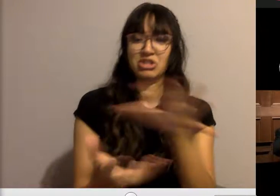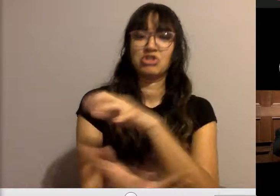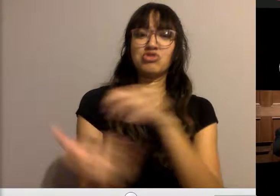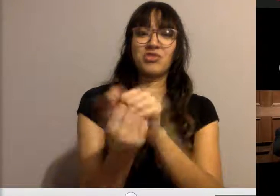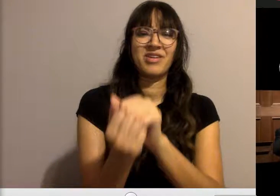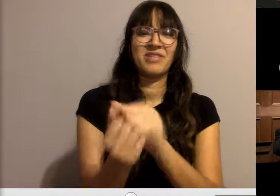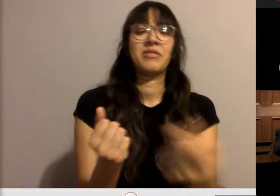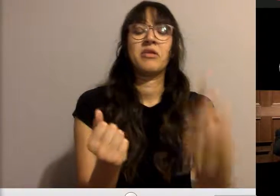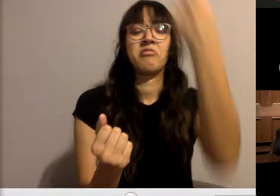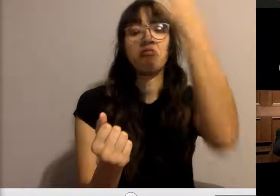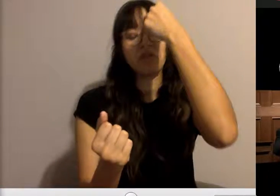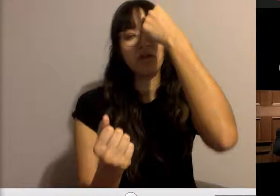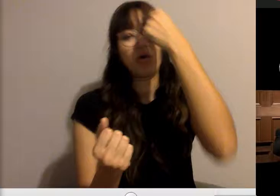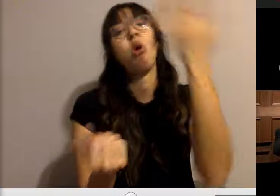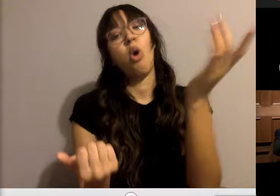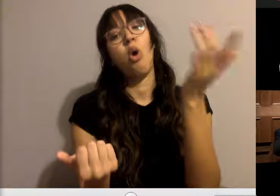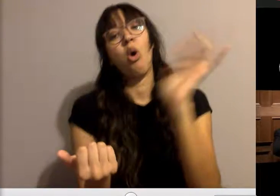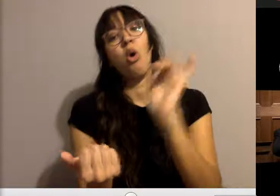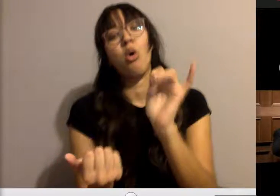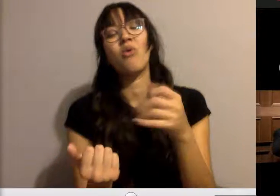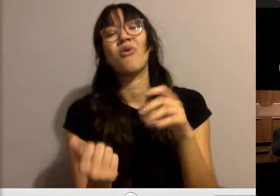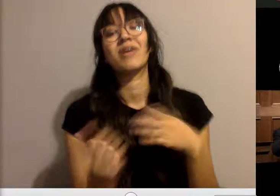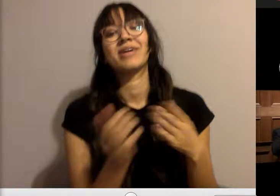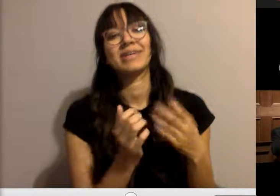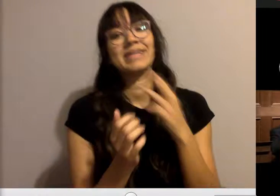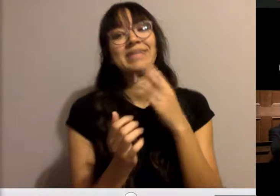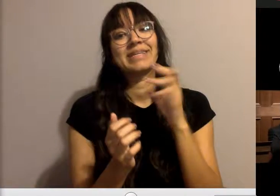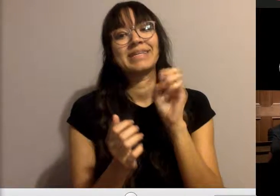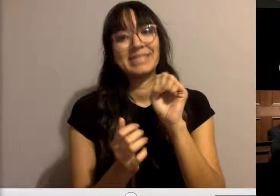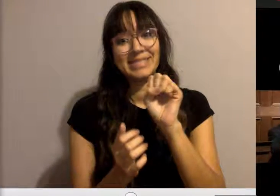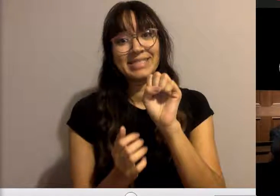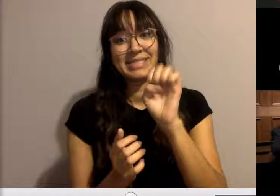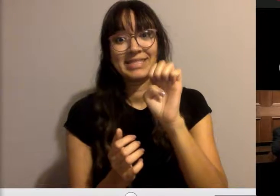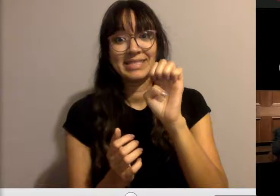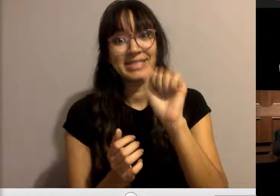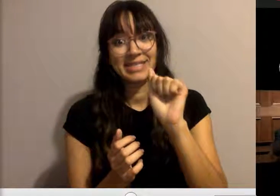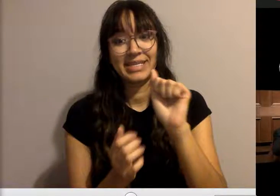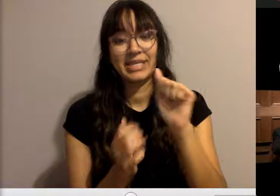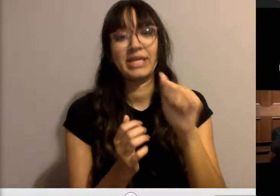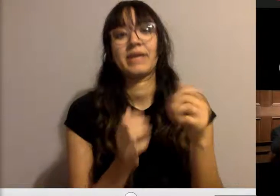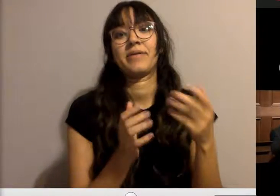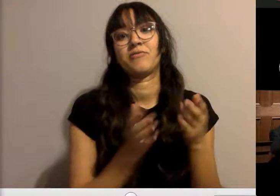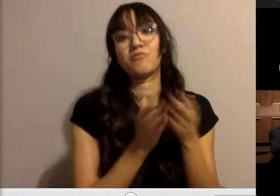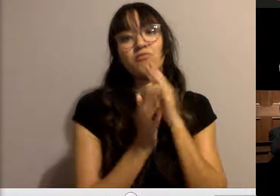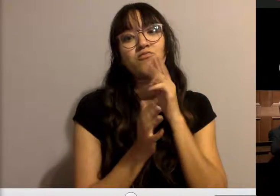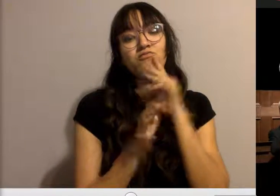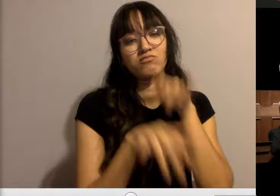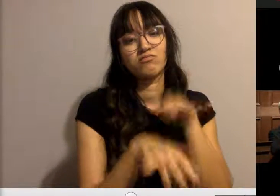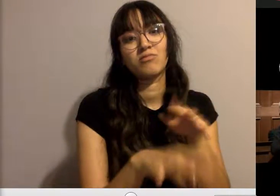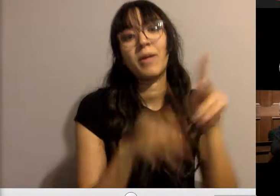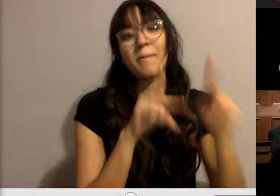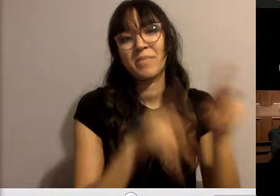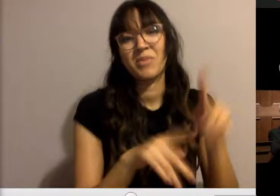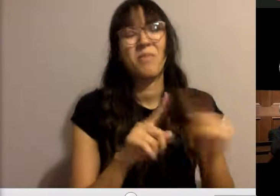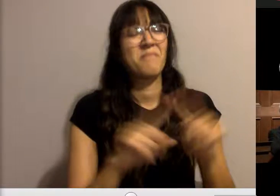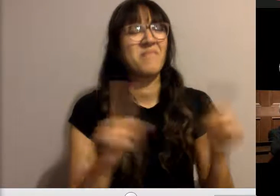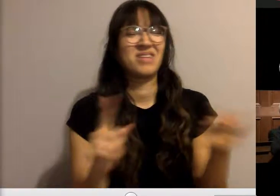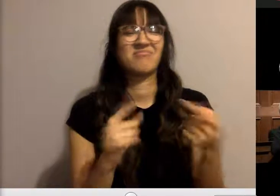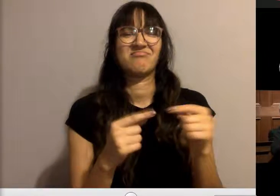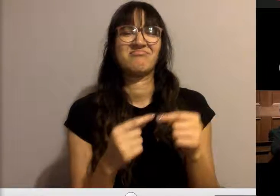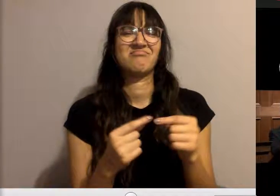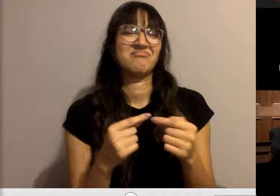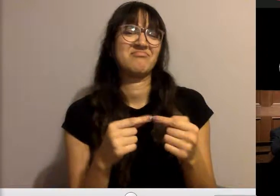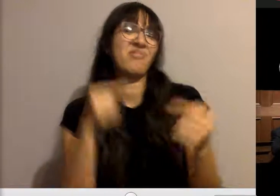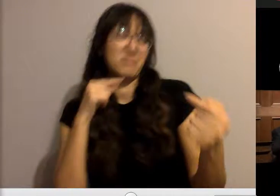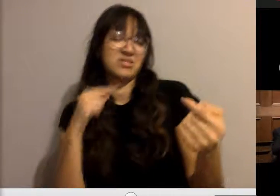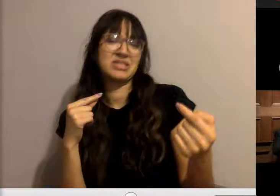got to be the Sea Peoples. But this is kind of backwards, I think you will agree. But we have the full story. Ramses